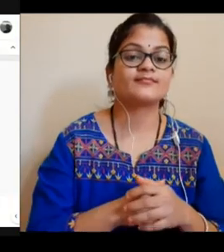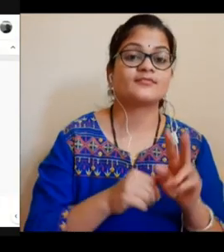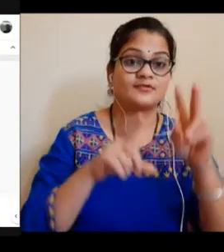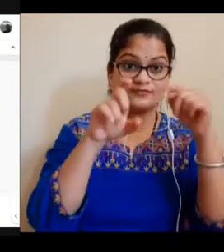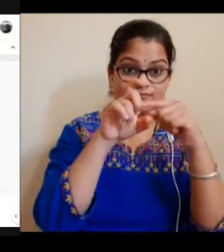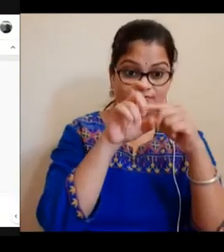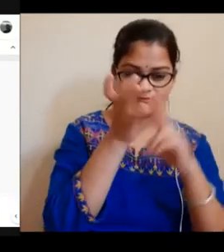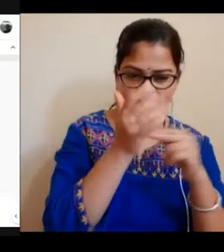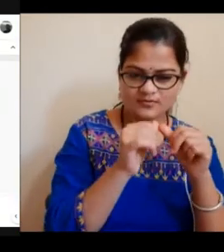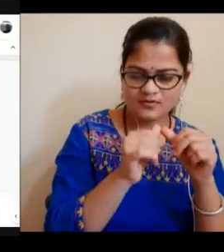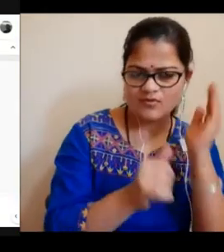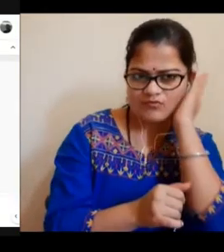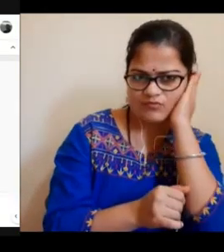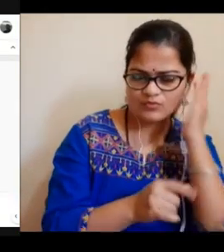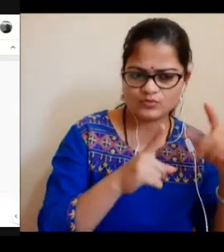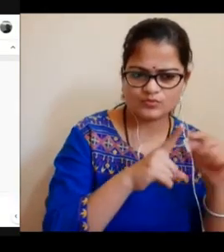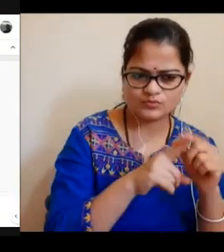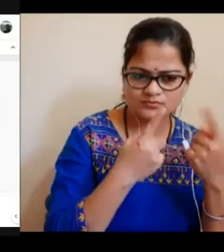So Veena, you're doing it from your phone, right?